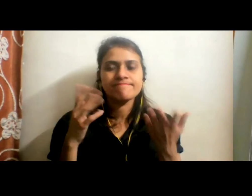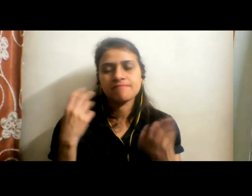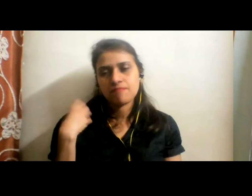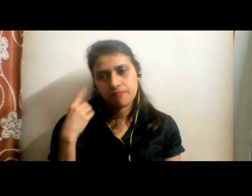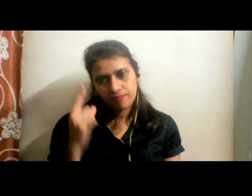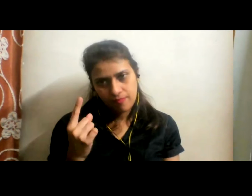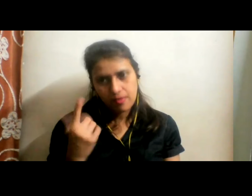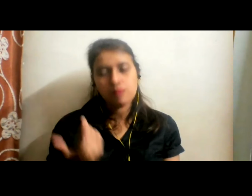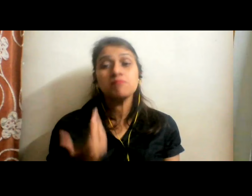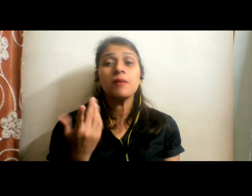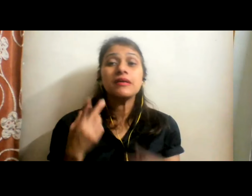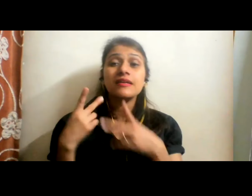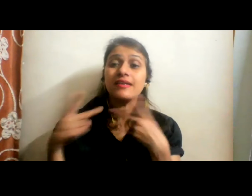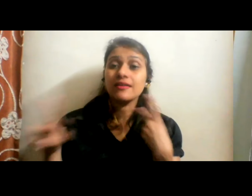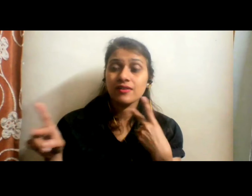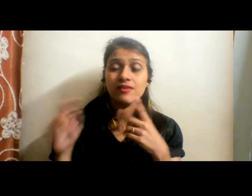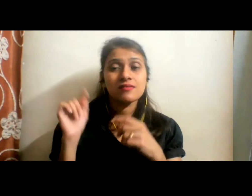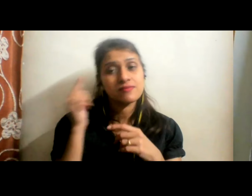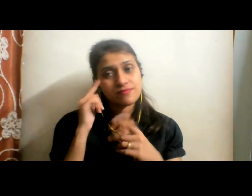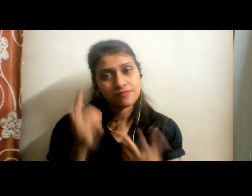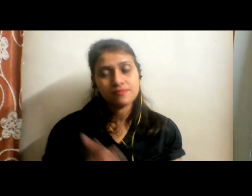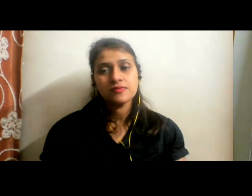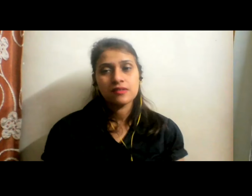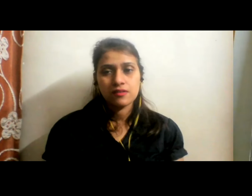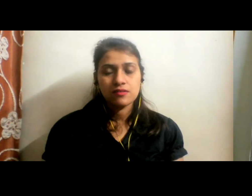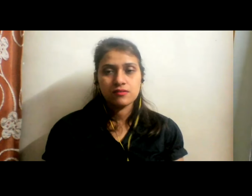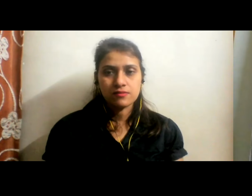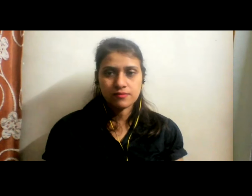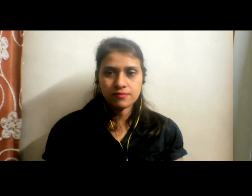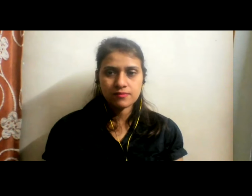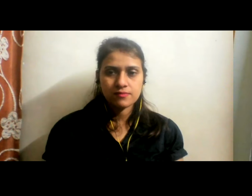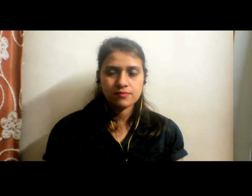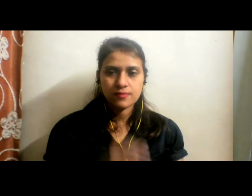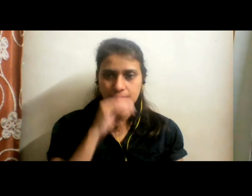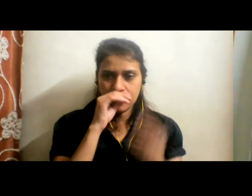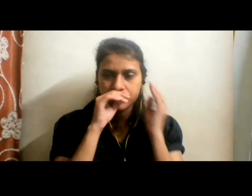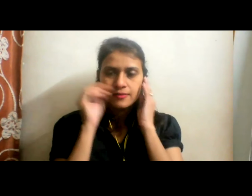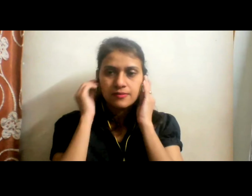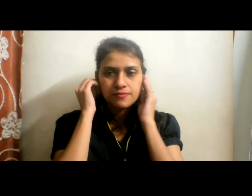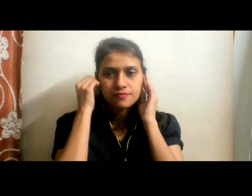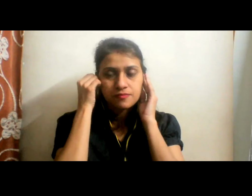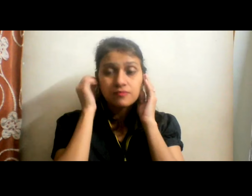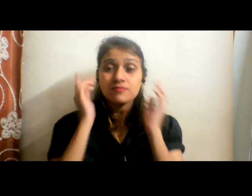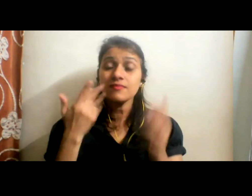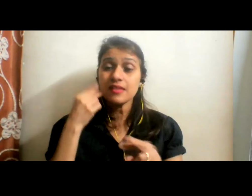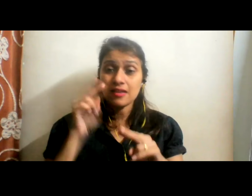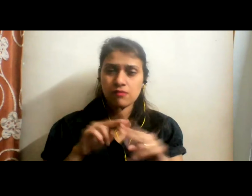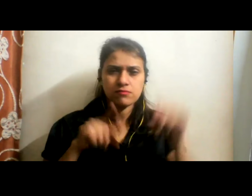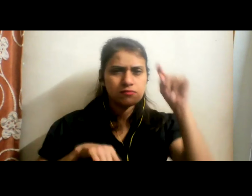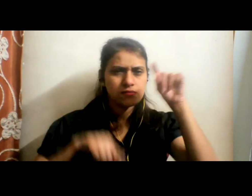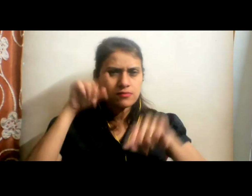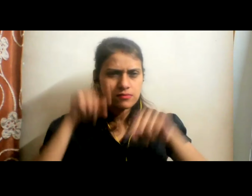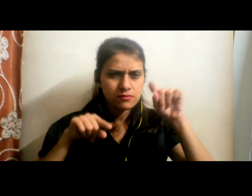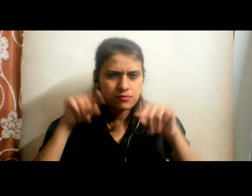like that. Okay. On the other hand, if you want to measure, then you probably take a quantitative approach where you see what are